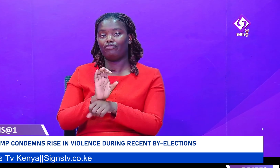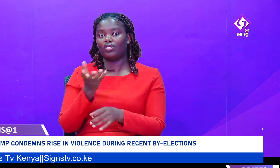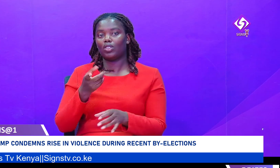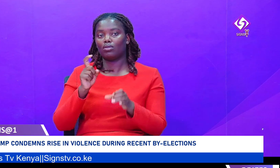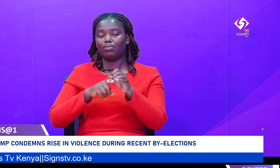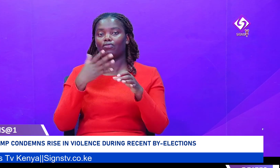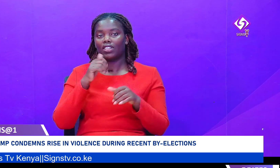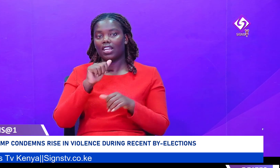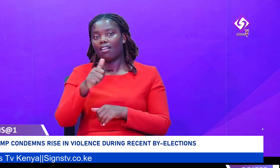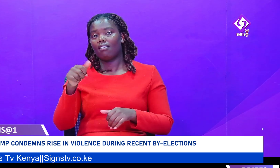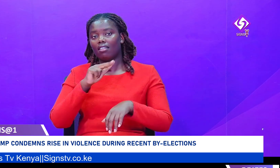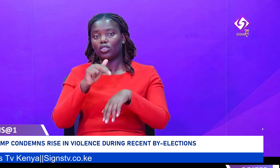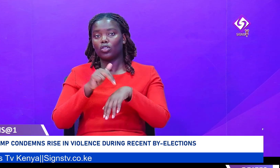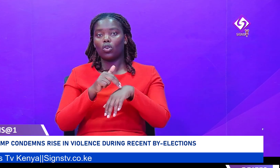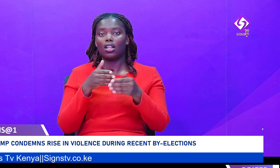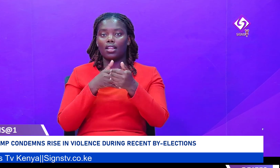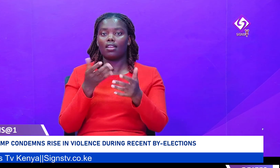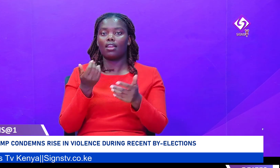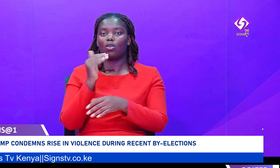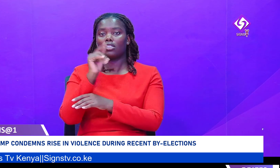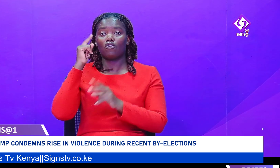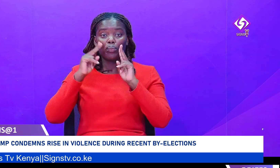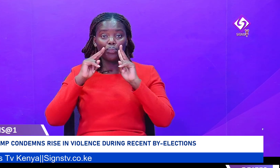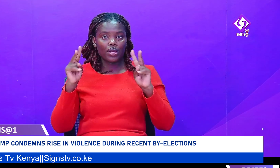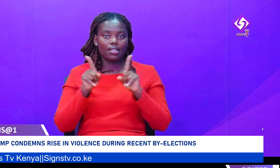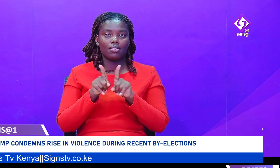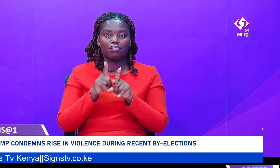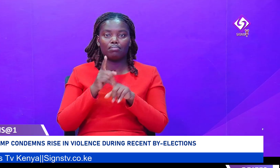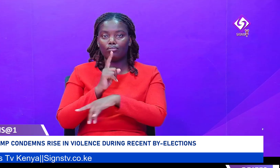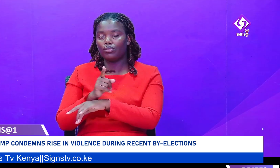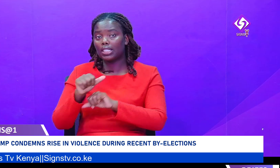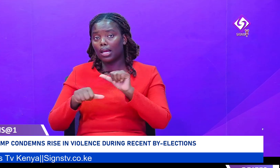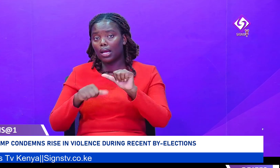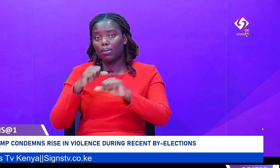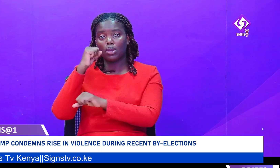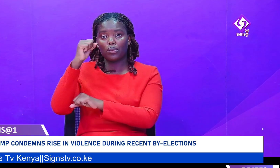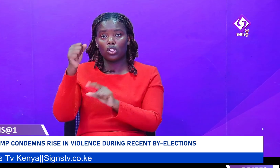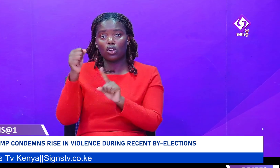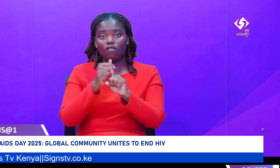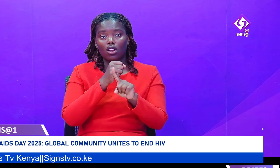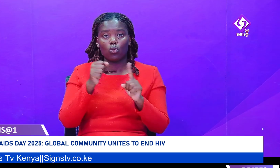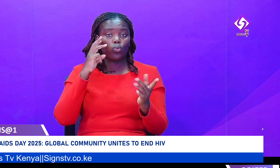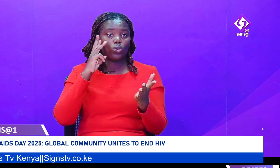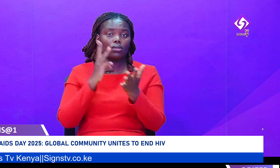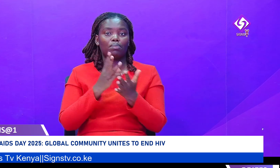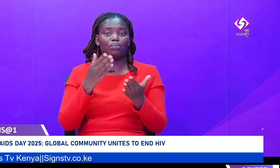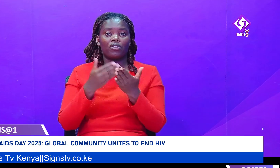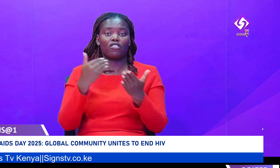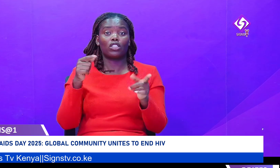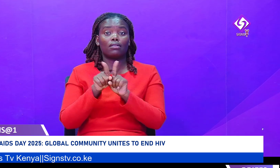The leadership of the PCA Church has joined other national leaders in calling for peace and condemning the political violence witnessed before and